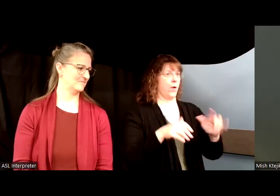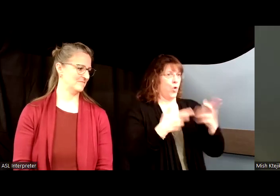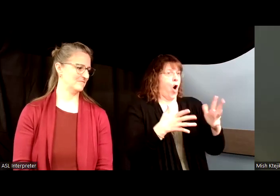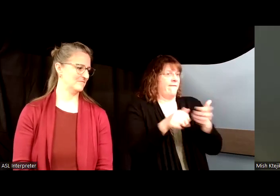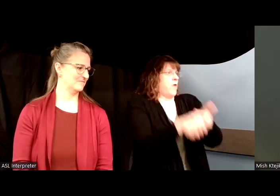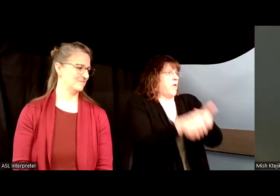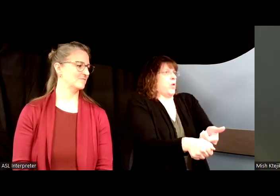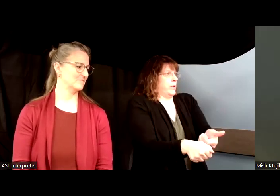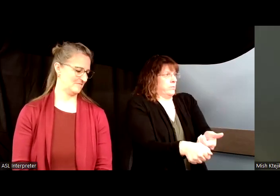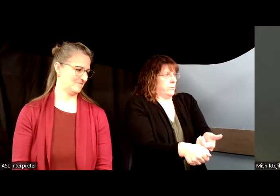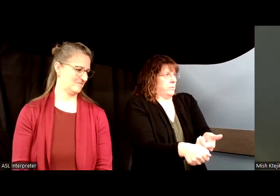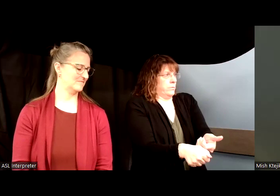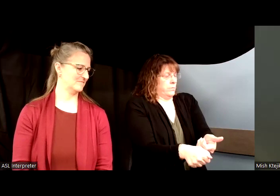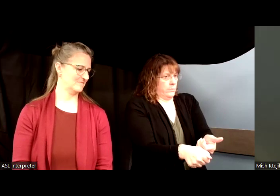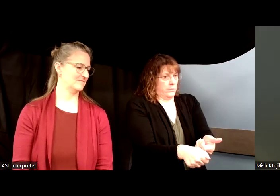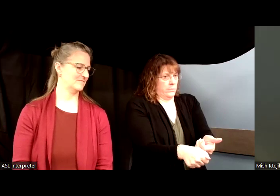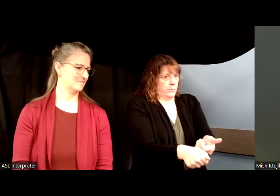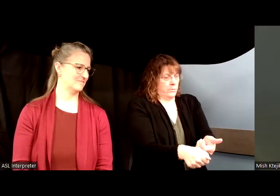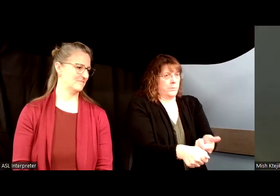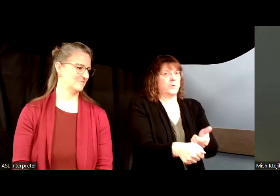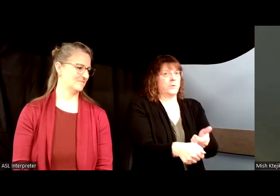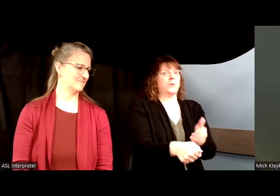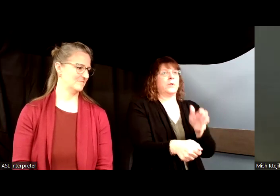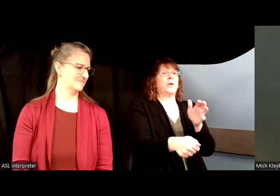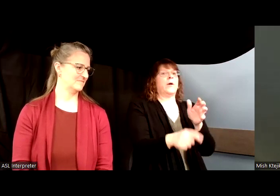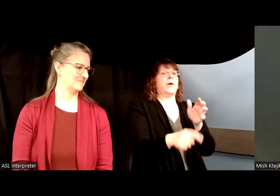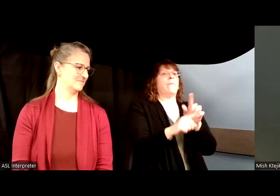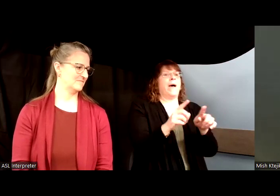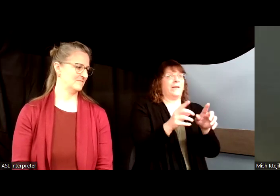the ones that HLO has already set up for us to follow?